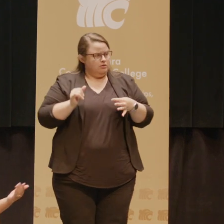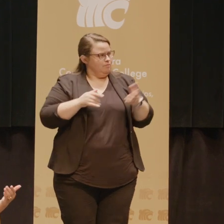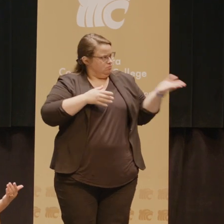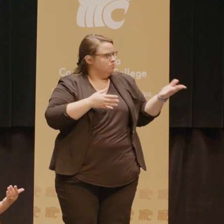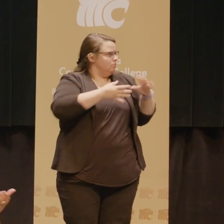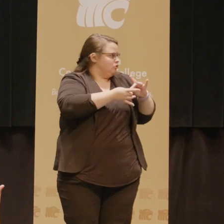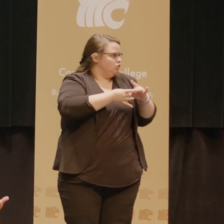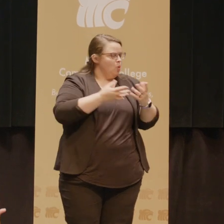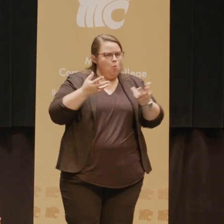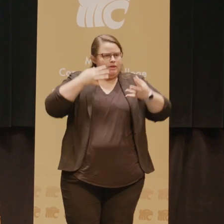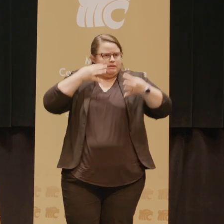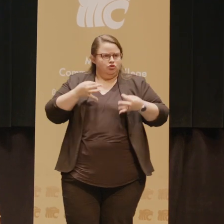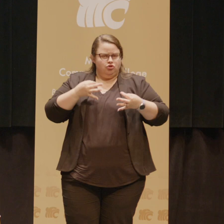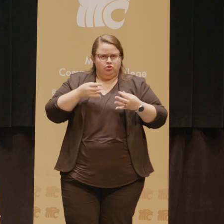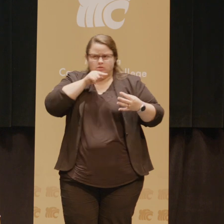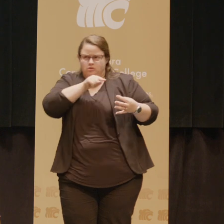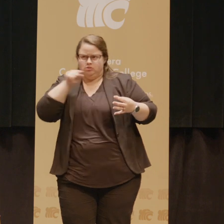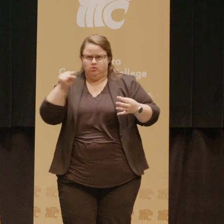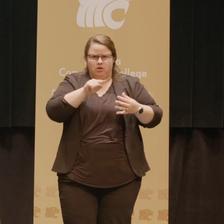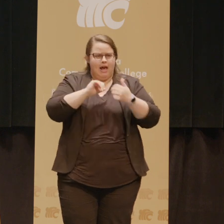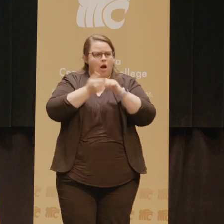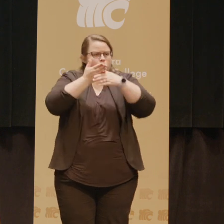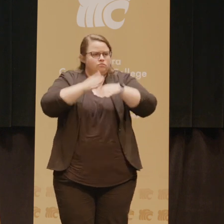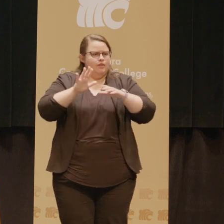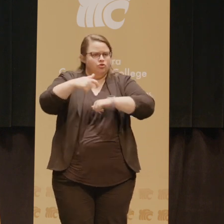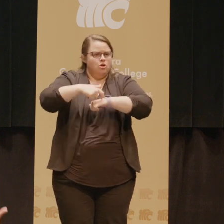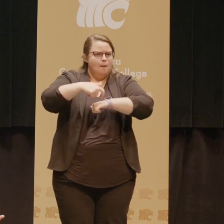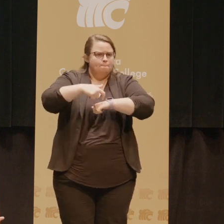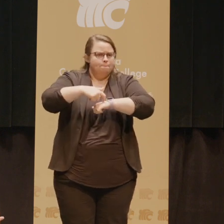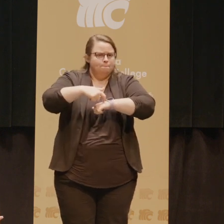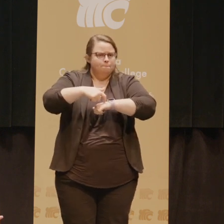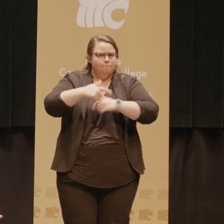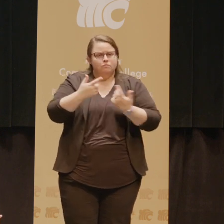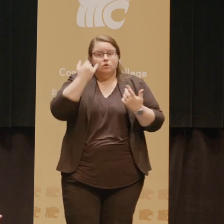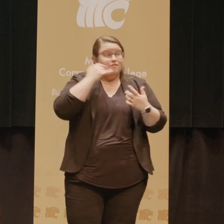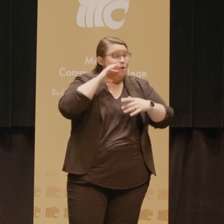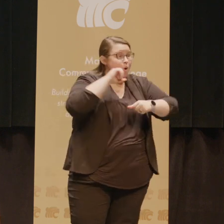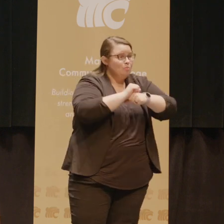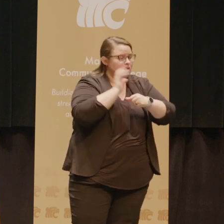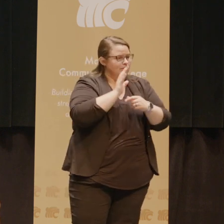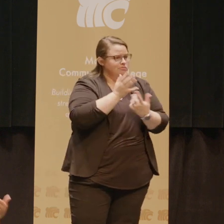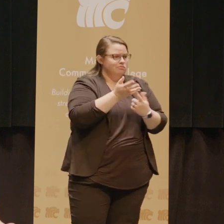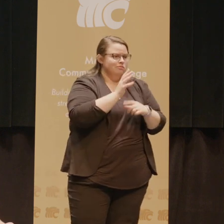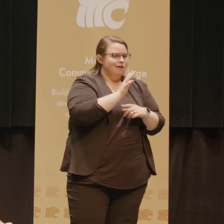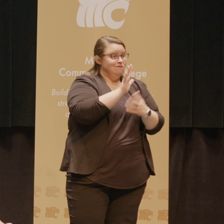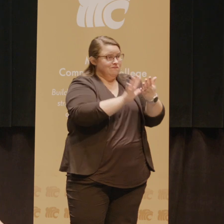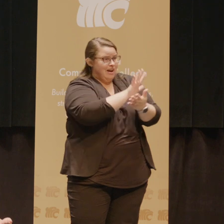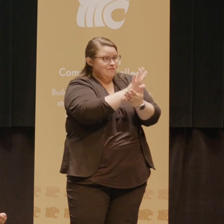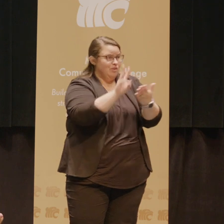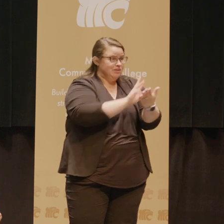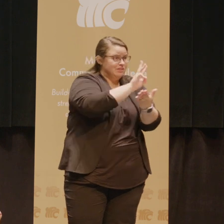what decisions they're gonna make and how they're gonna spend their time. So if they have a homework assignment that's gonna take 5 to 6